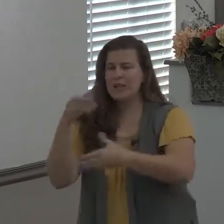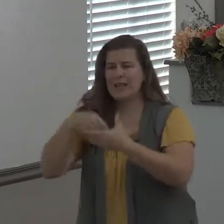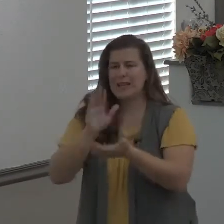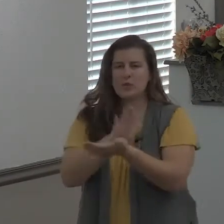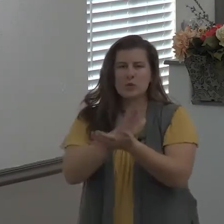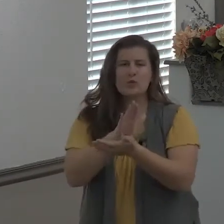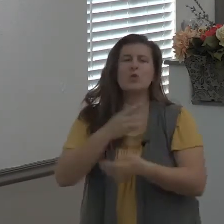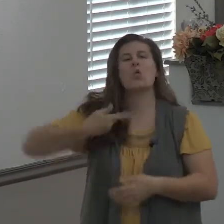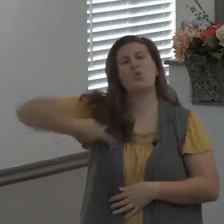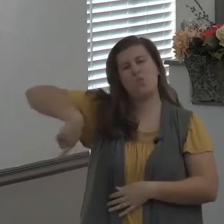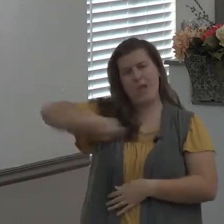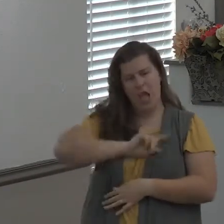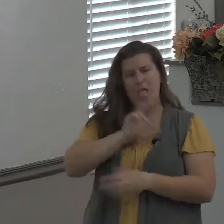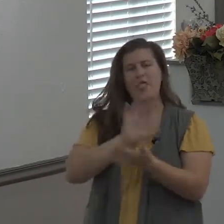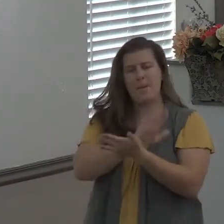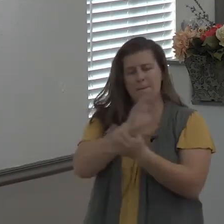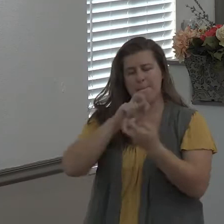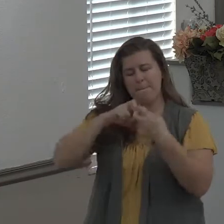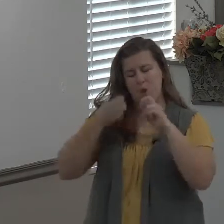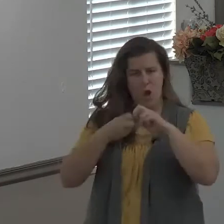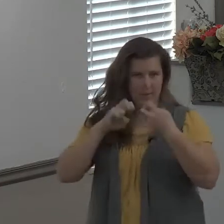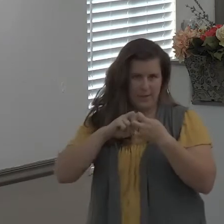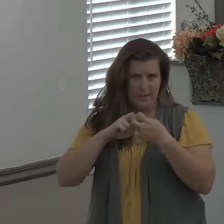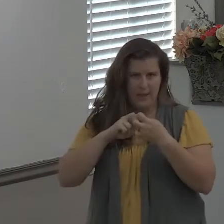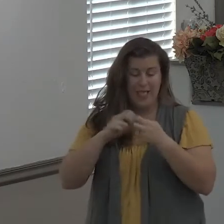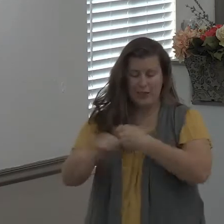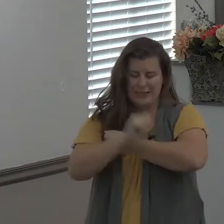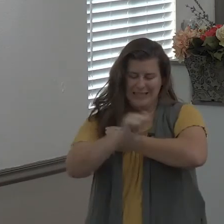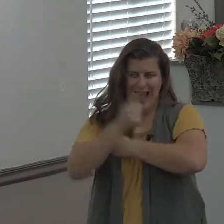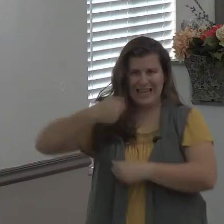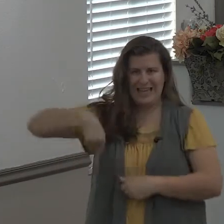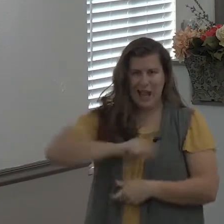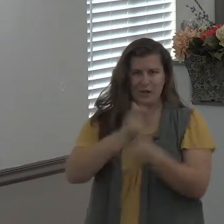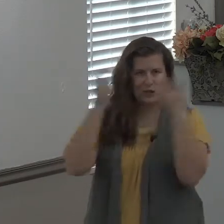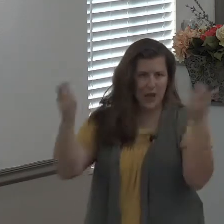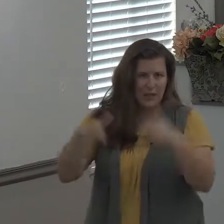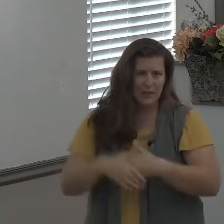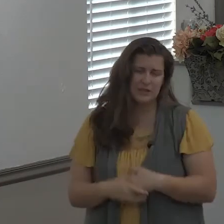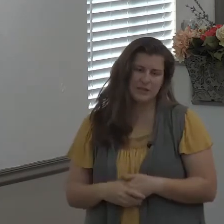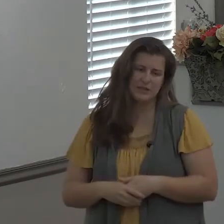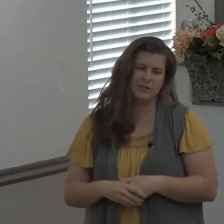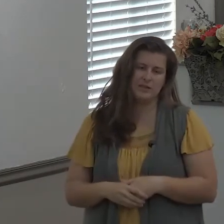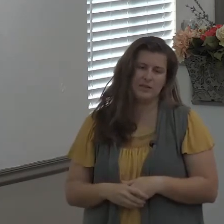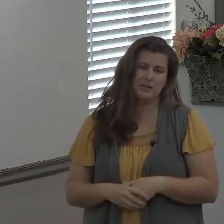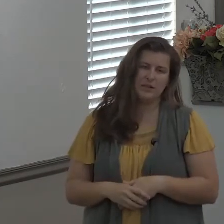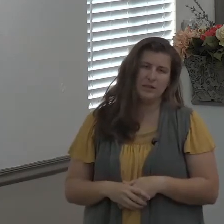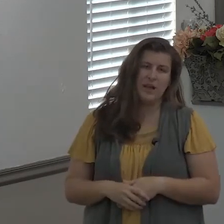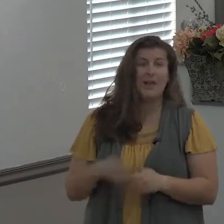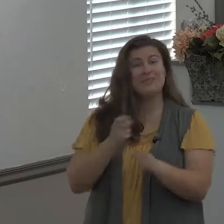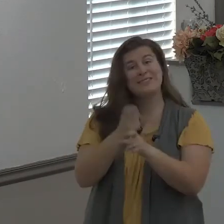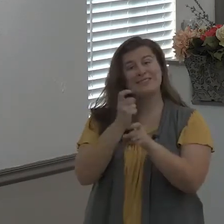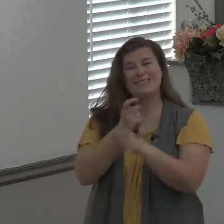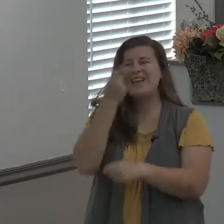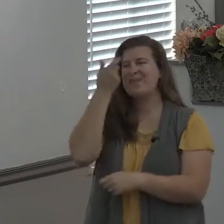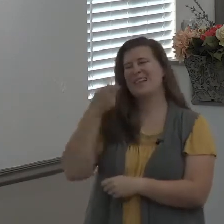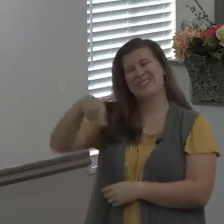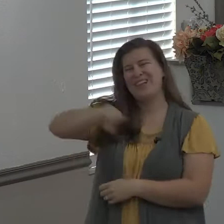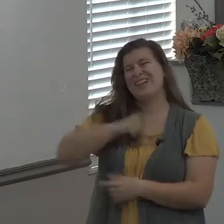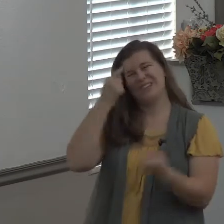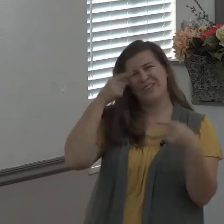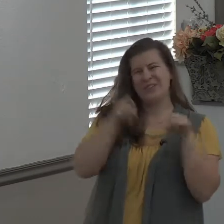shootings, everybody. I want you to know that, according to The View. We're the problem. And they are attacking us with a great fervor.